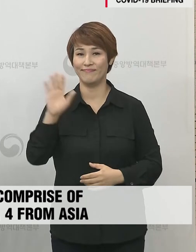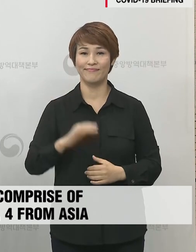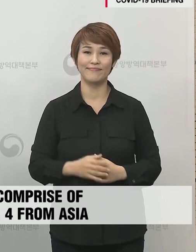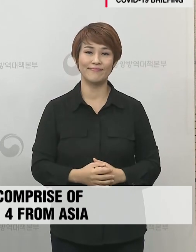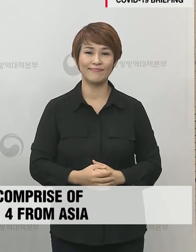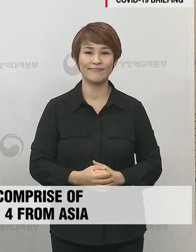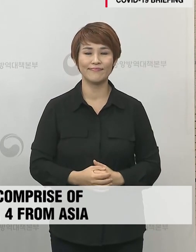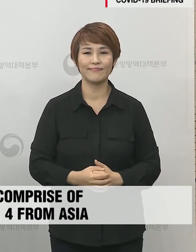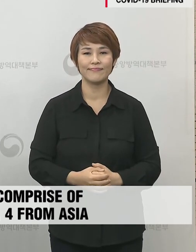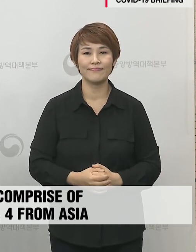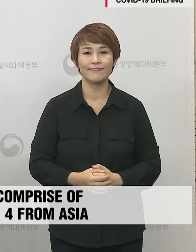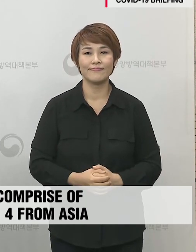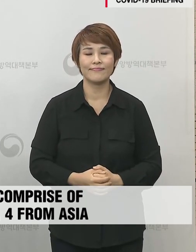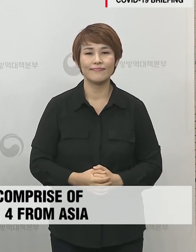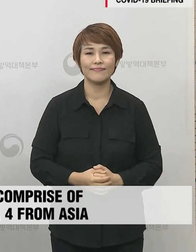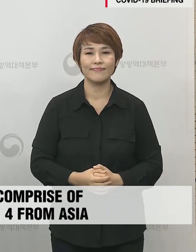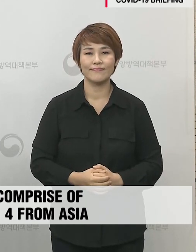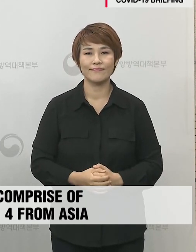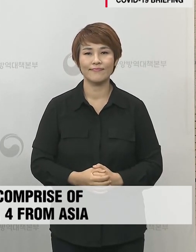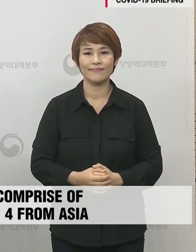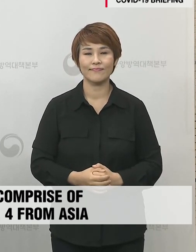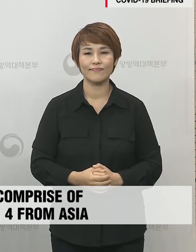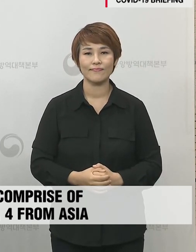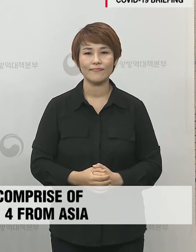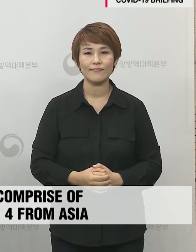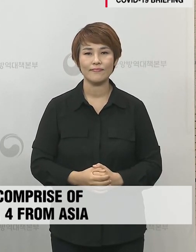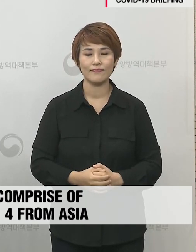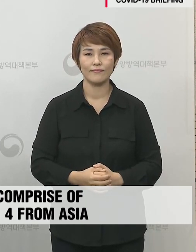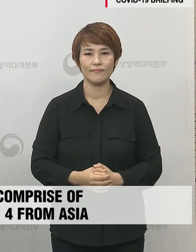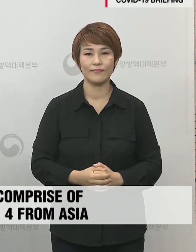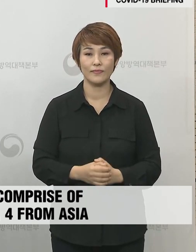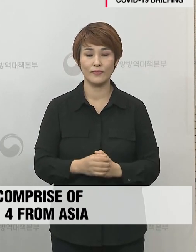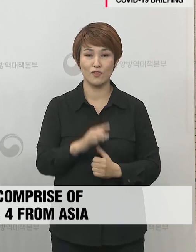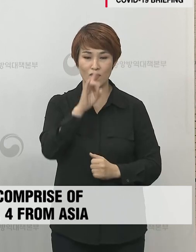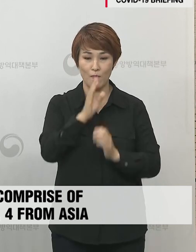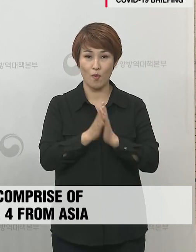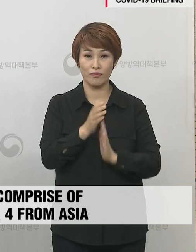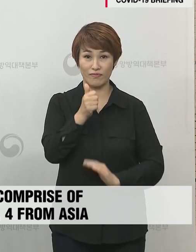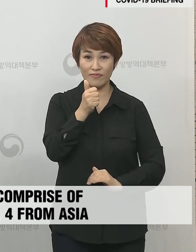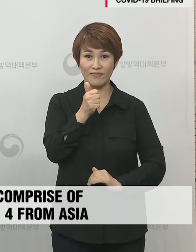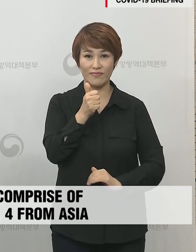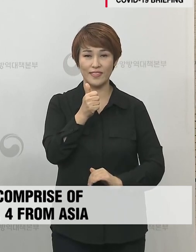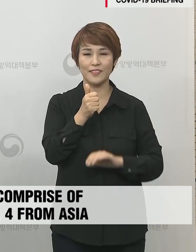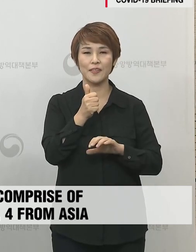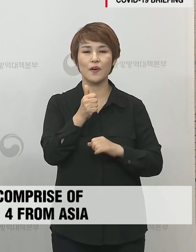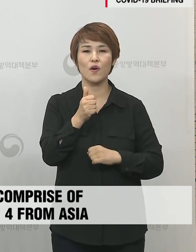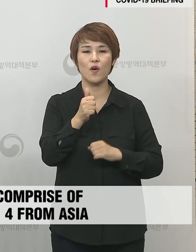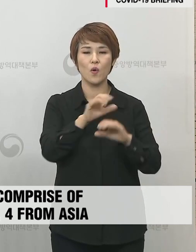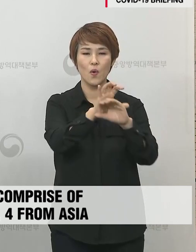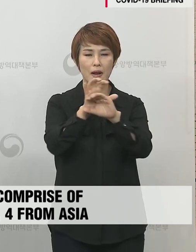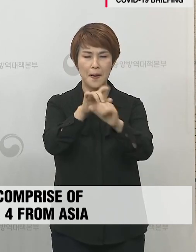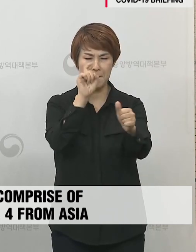have reclassified as this person was confirmed to have been coming into South Korea through Iraq.